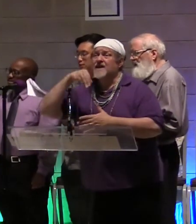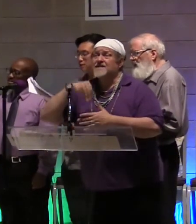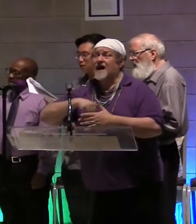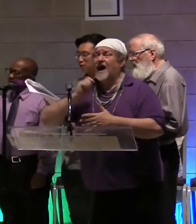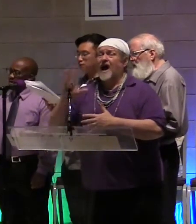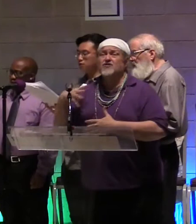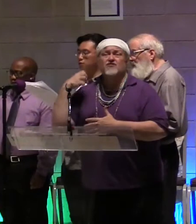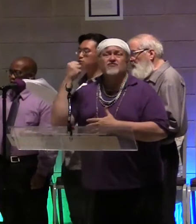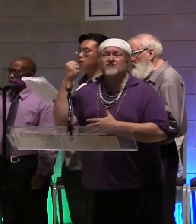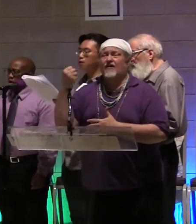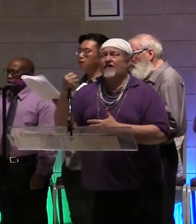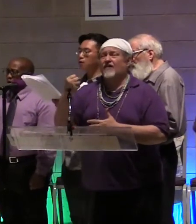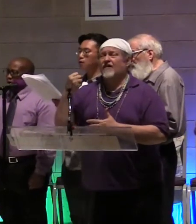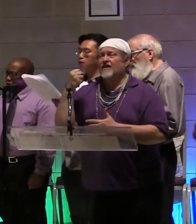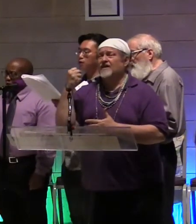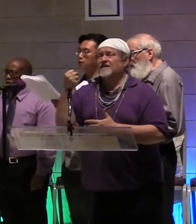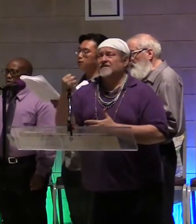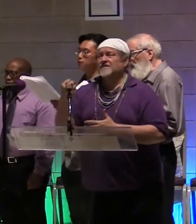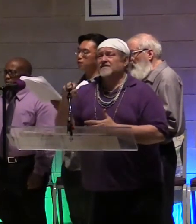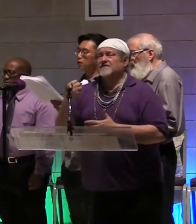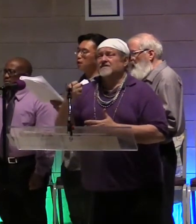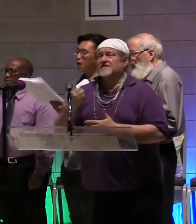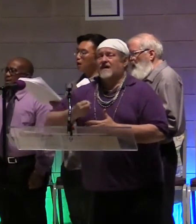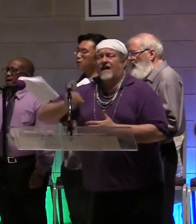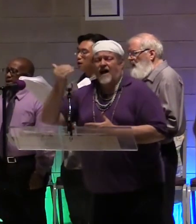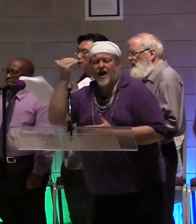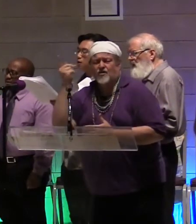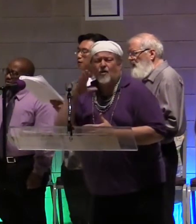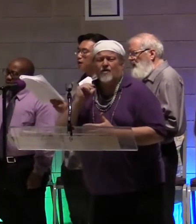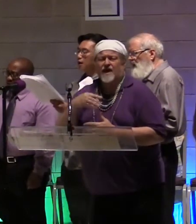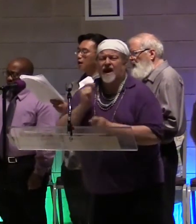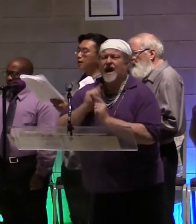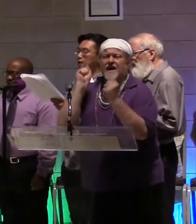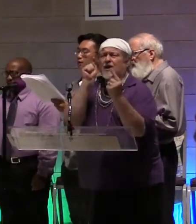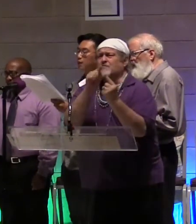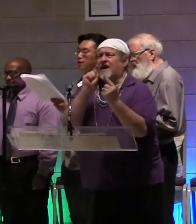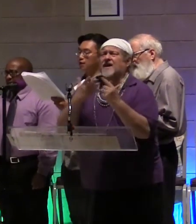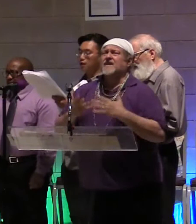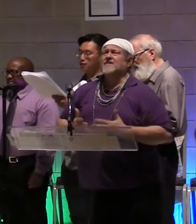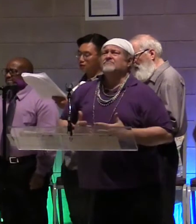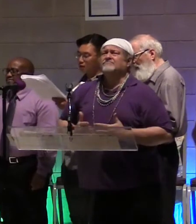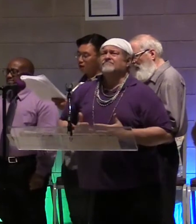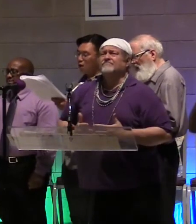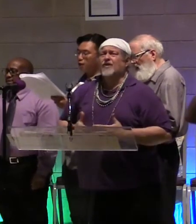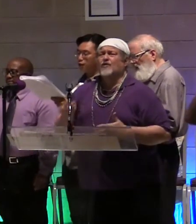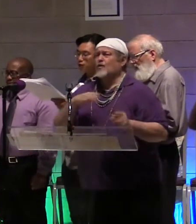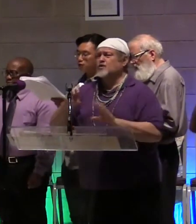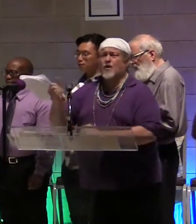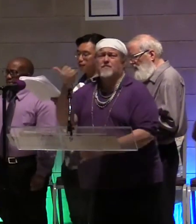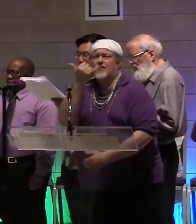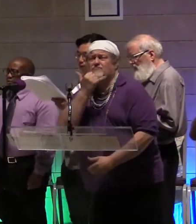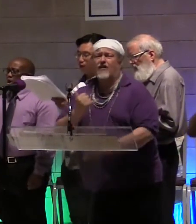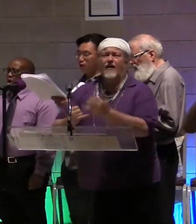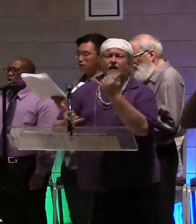Something inside so strong. I know that I can make it, though you